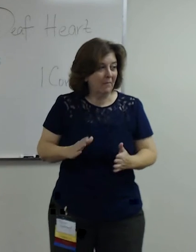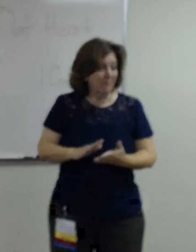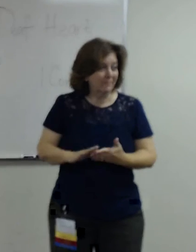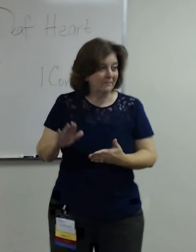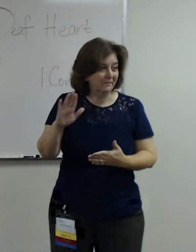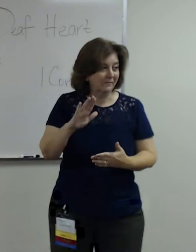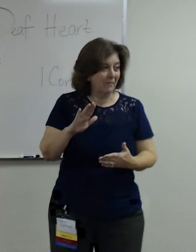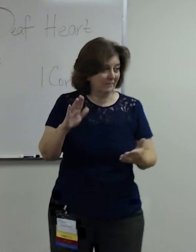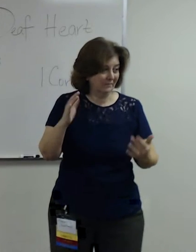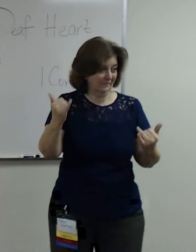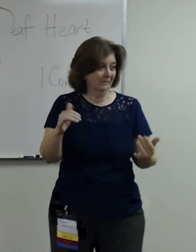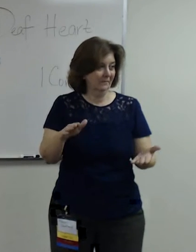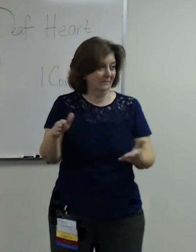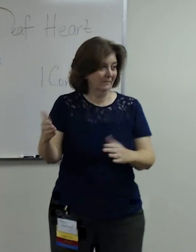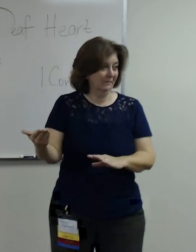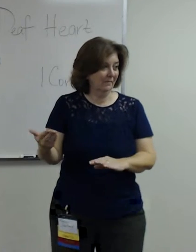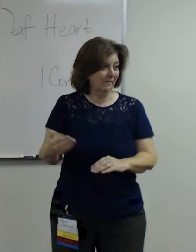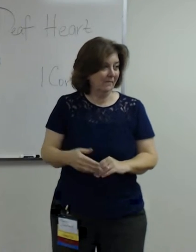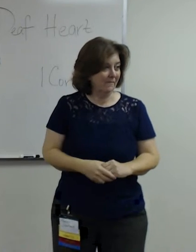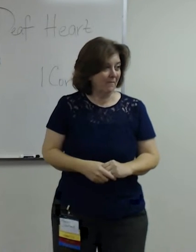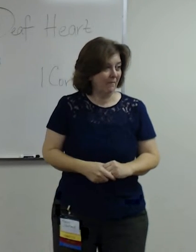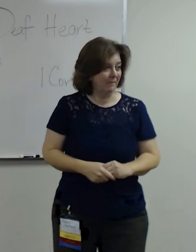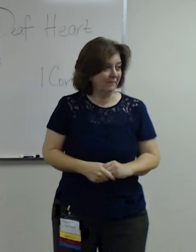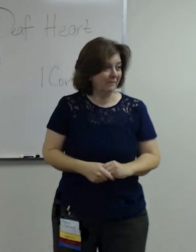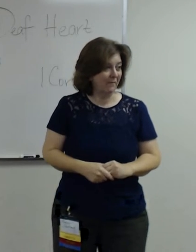deceased. When he didn't want to be an interpreter,